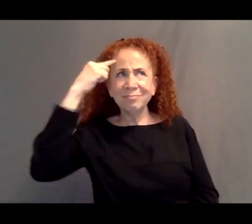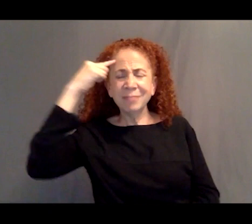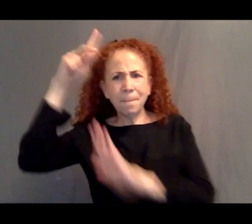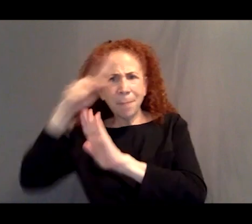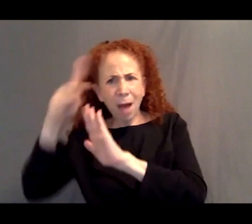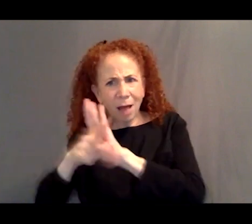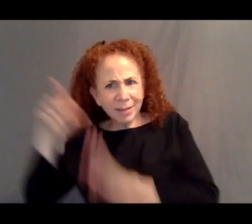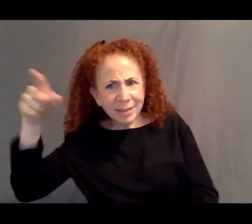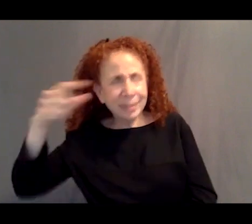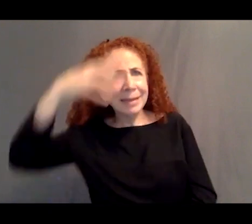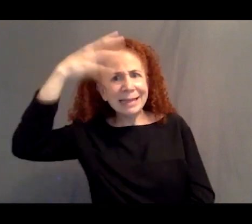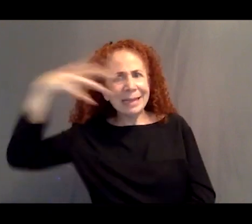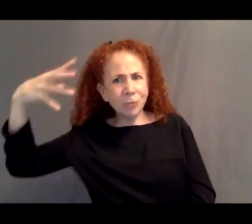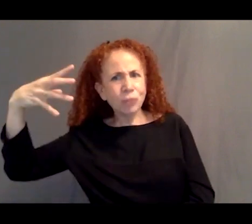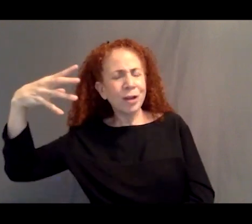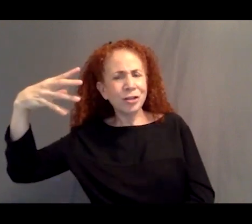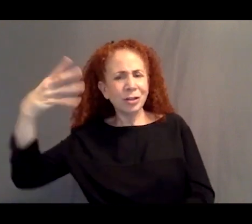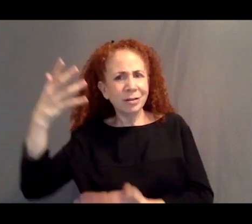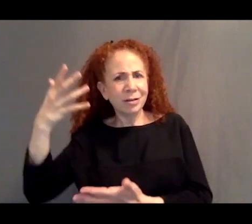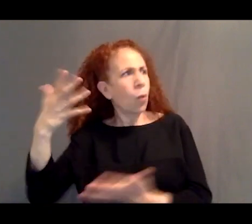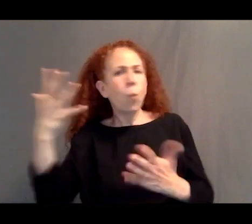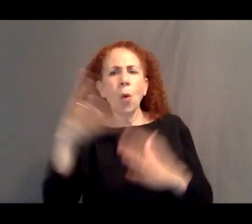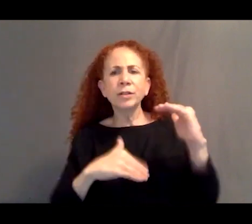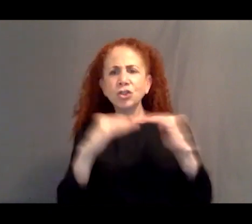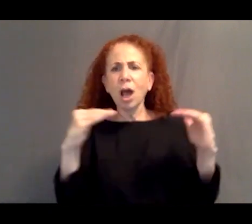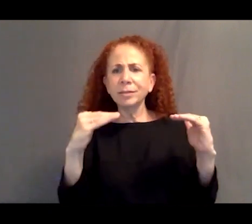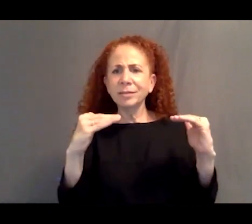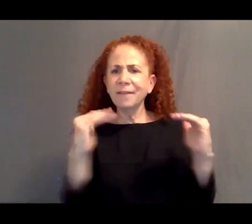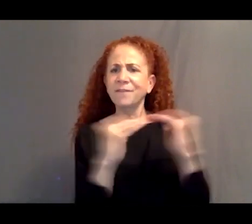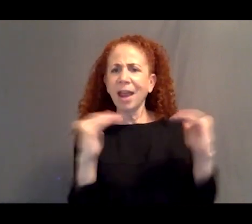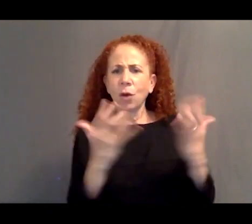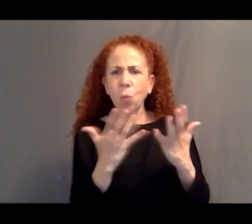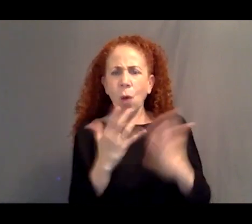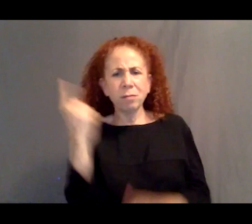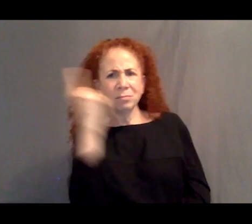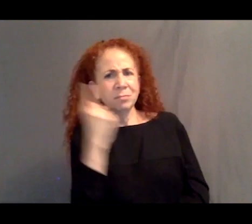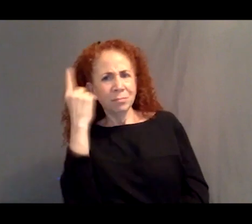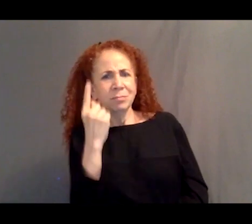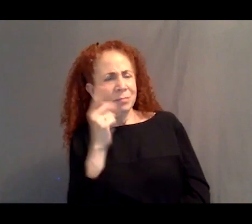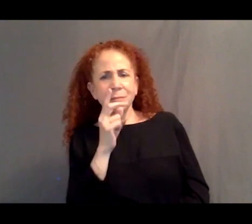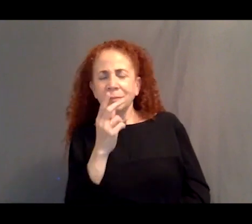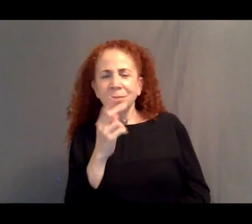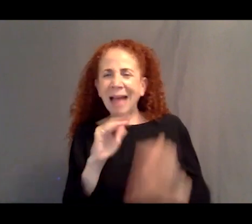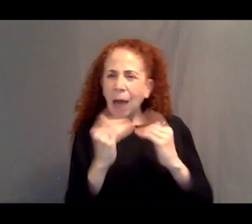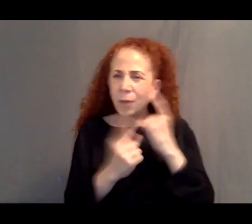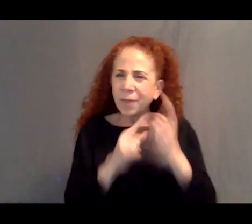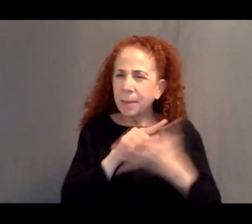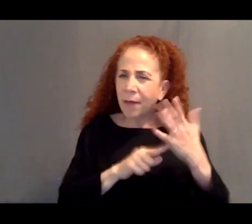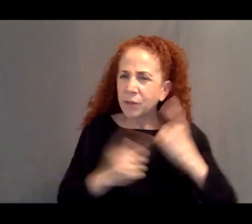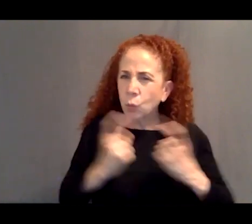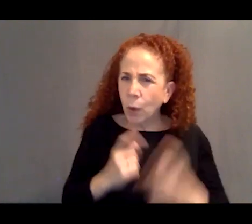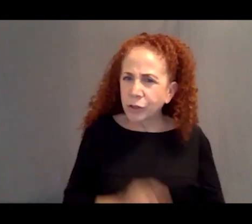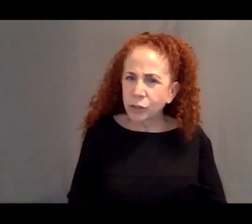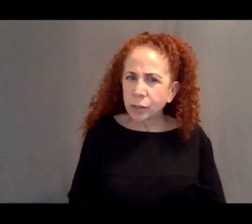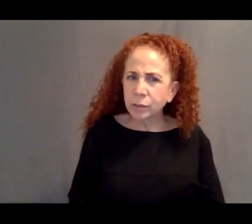sort of immigration policy is just and fair? How do we think about these questions, and how do we think about